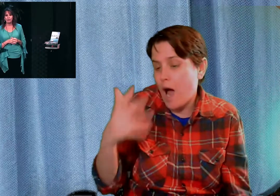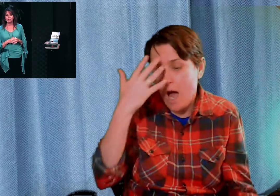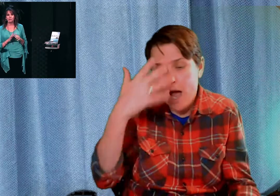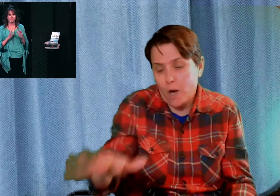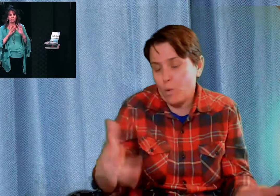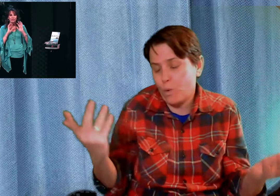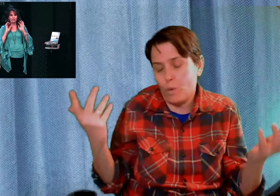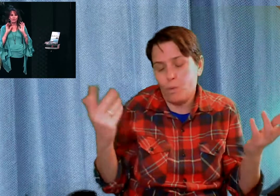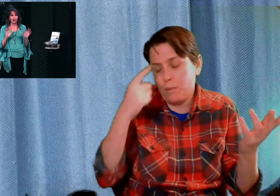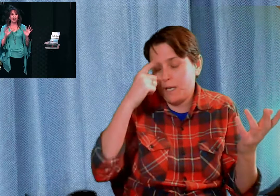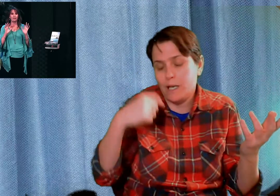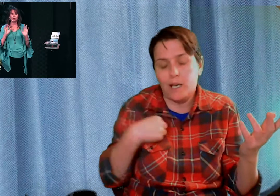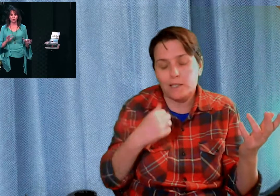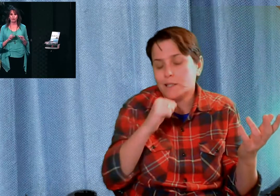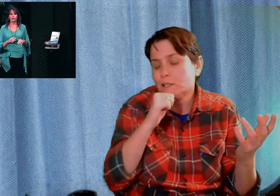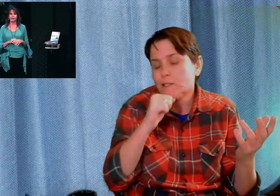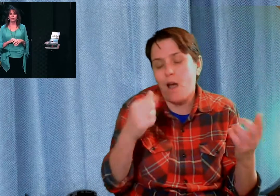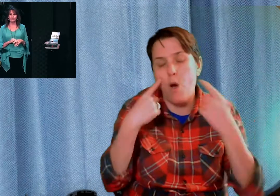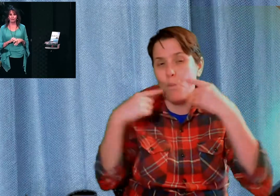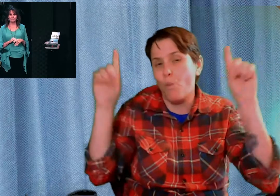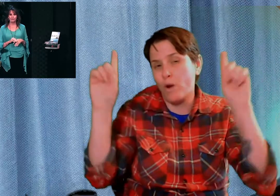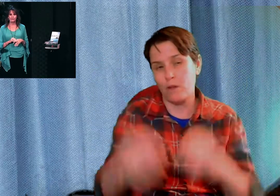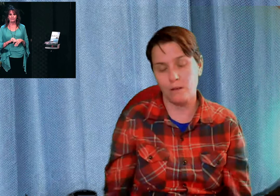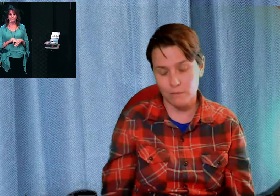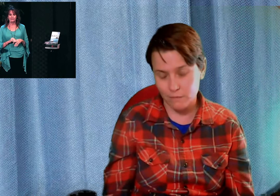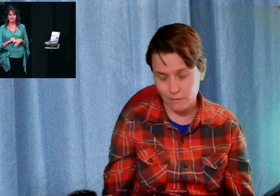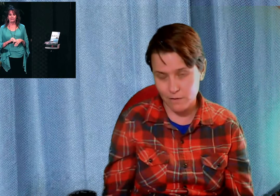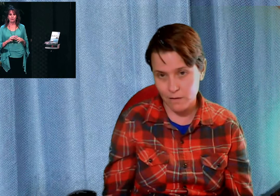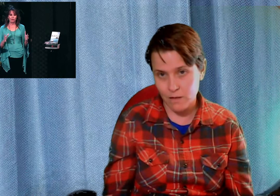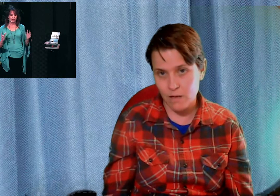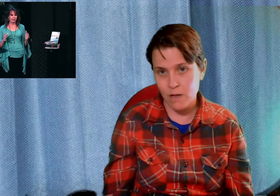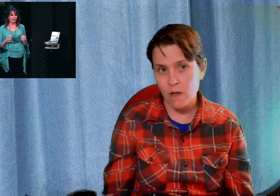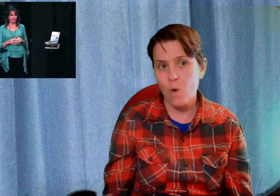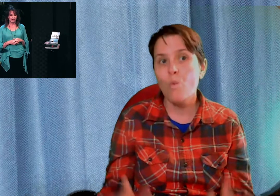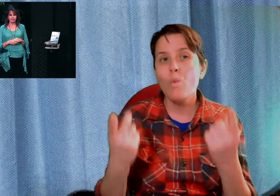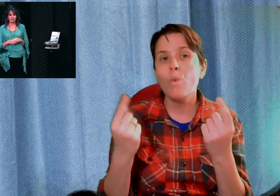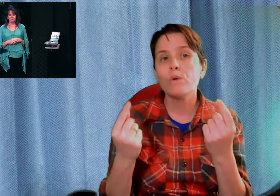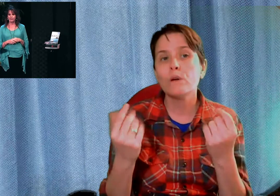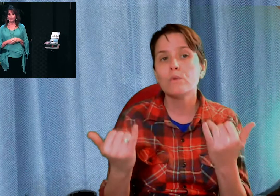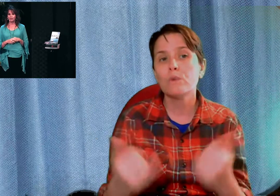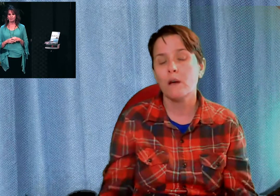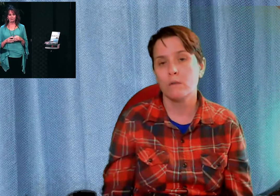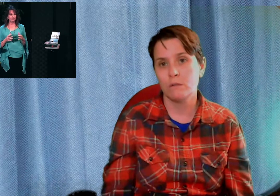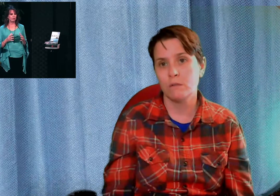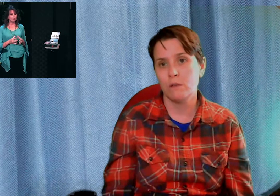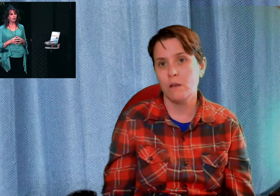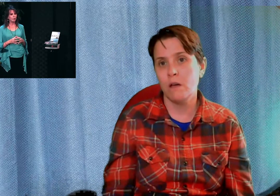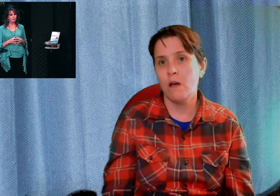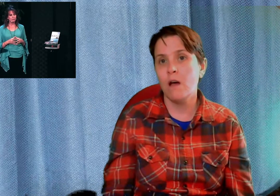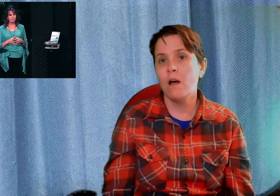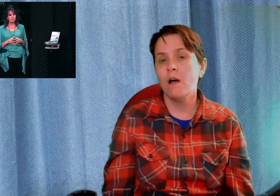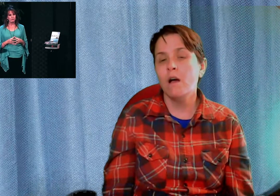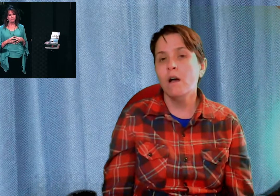you got me into because it is not working for me. What do I do now?" And the wise man says, "Well, go